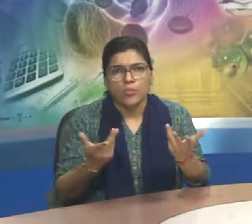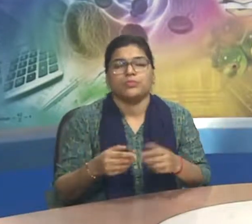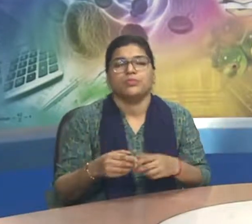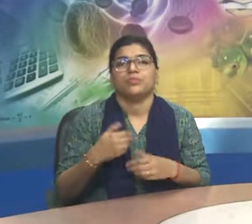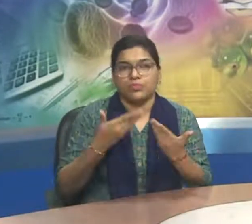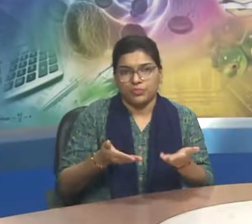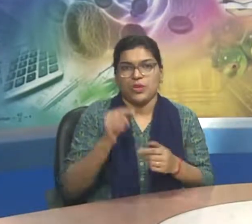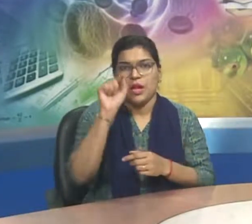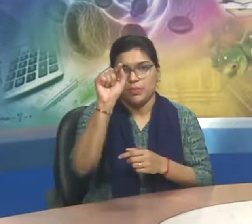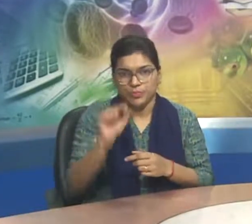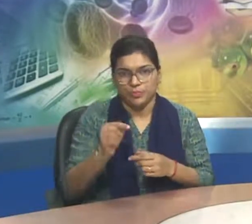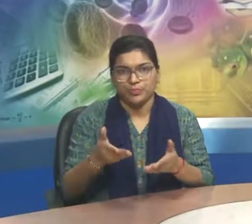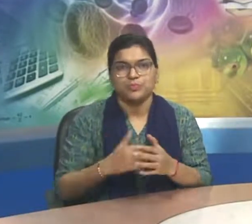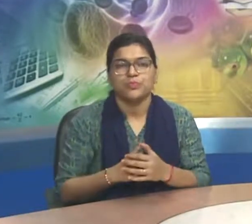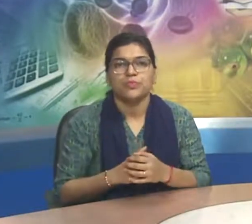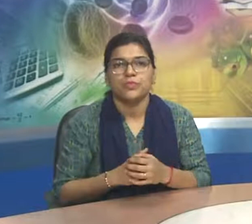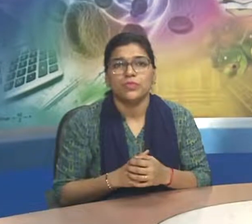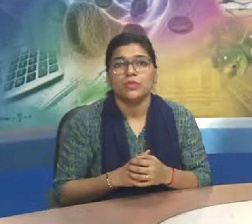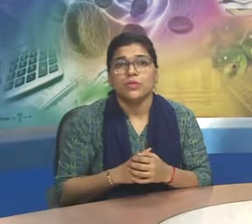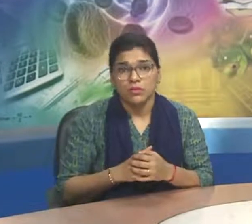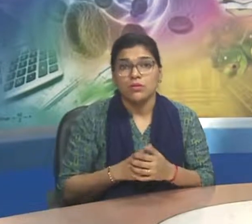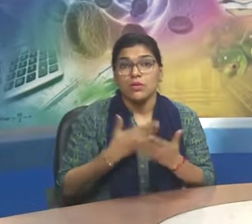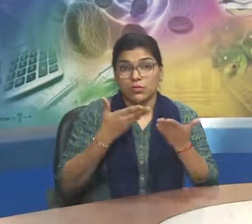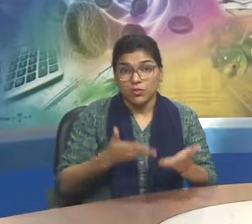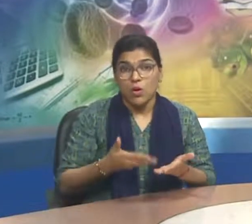environment. Let us discuss it in points.